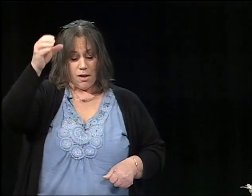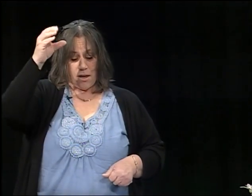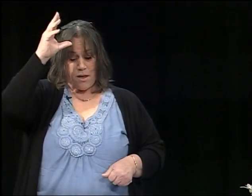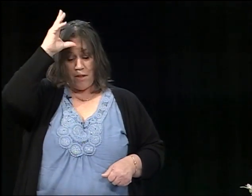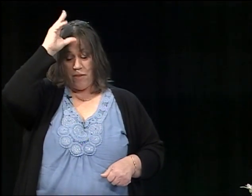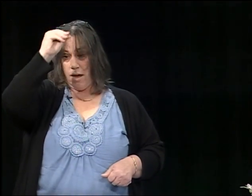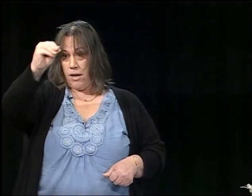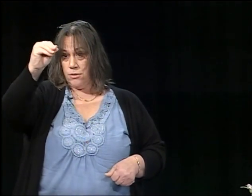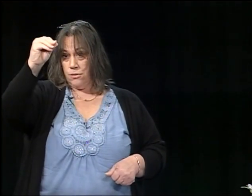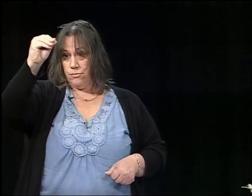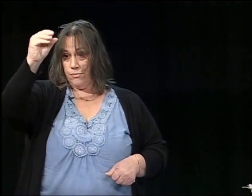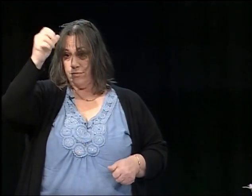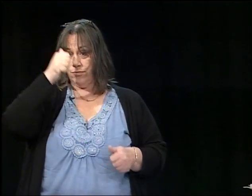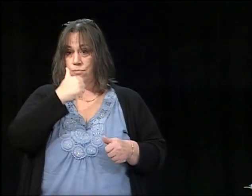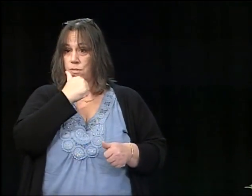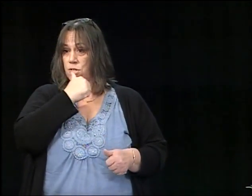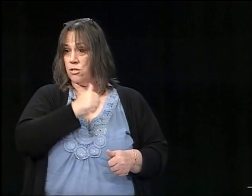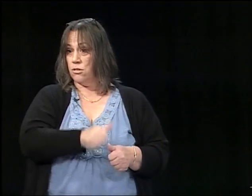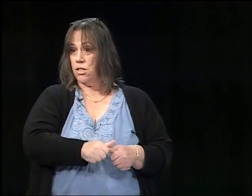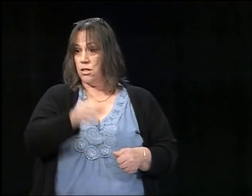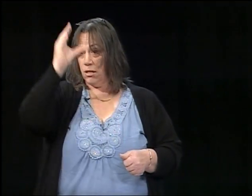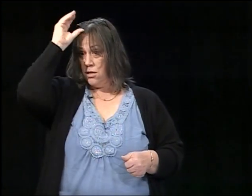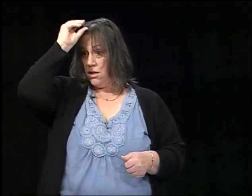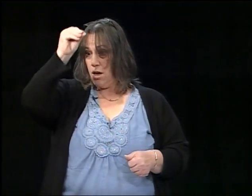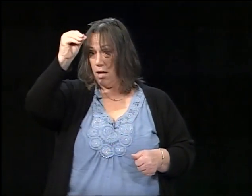And then the hat. So lick and hat.